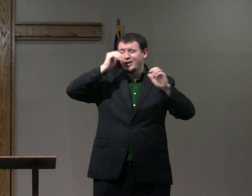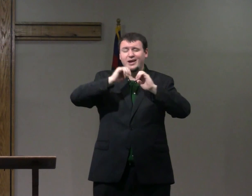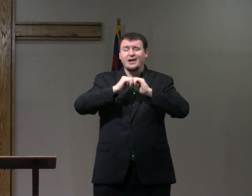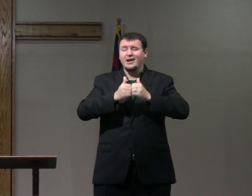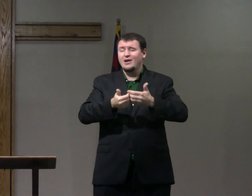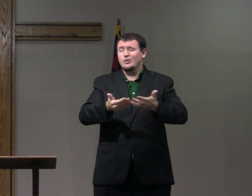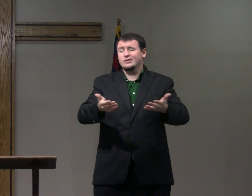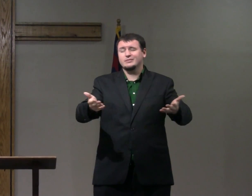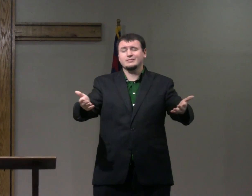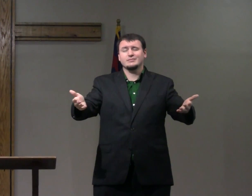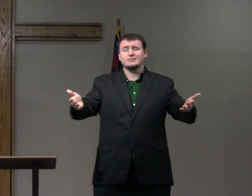And God, you know